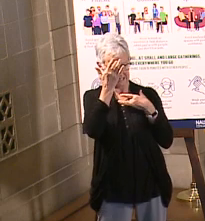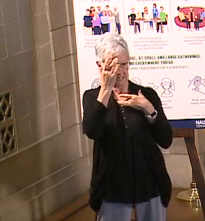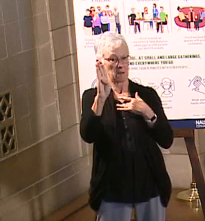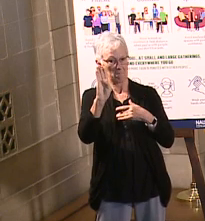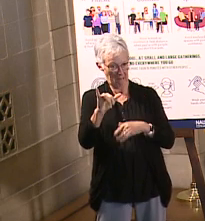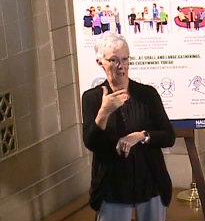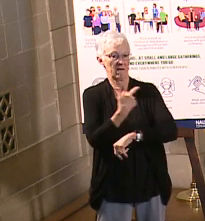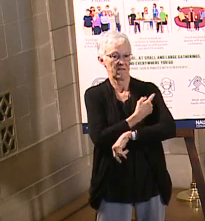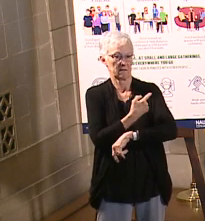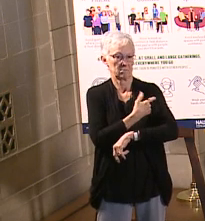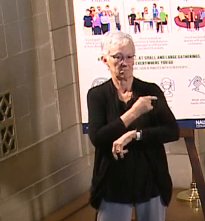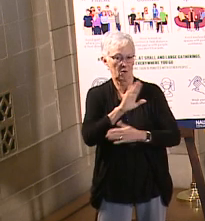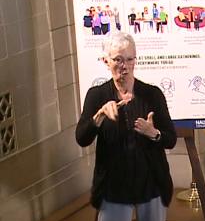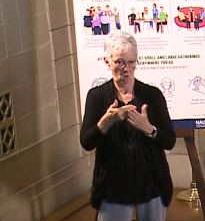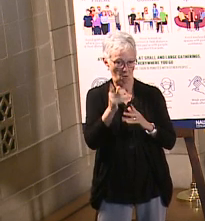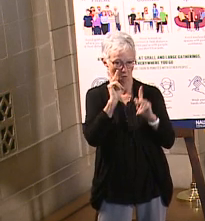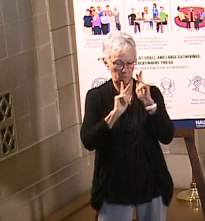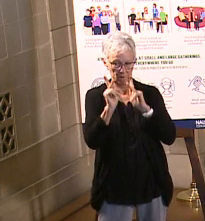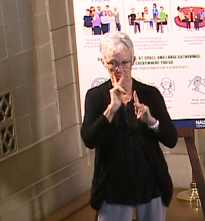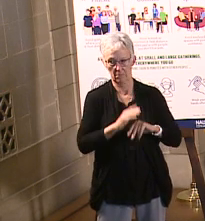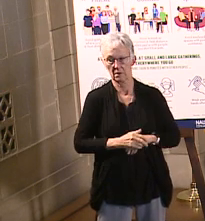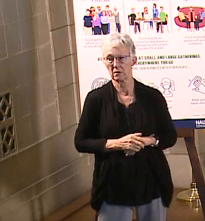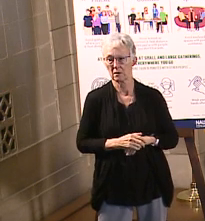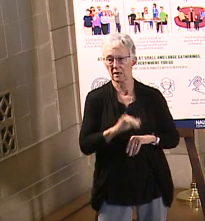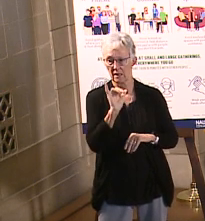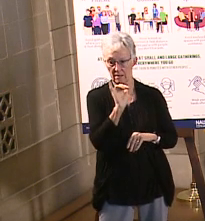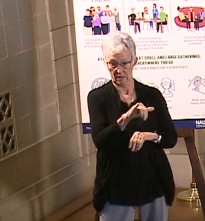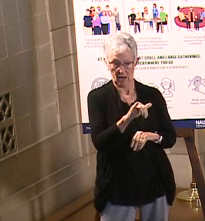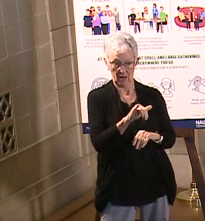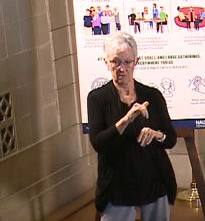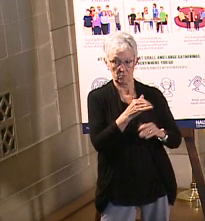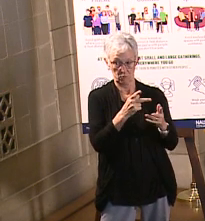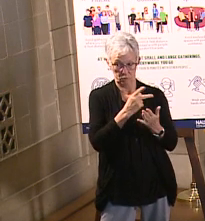This program is mobilizing to reduce the impact of the